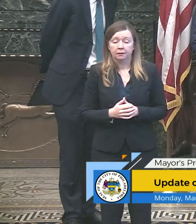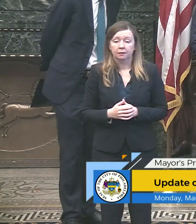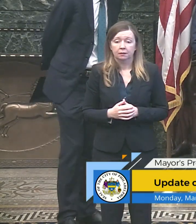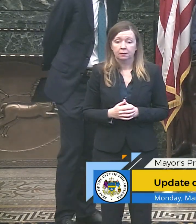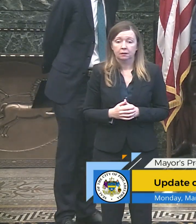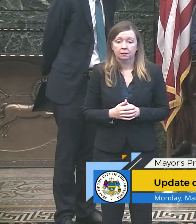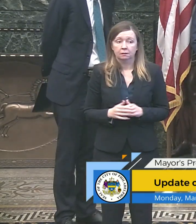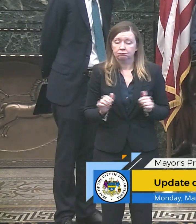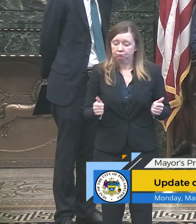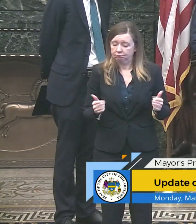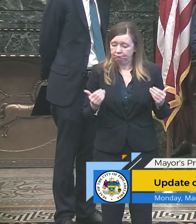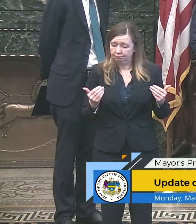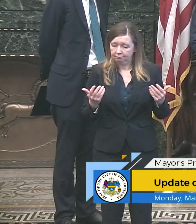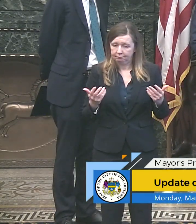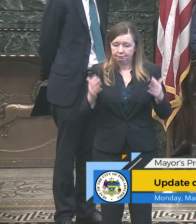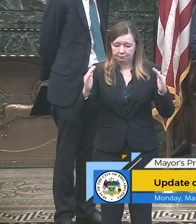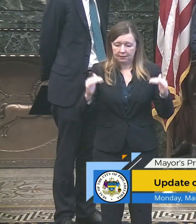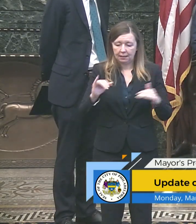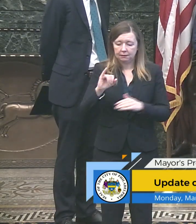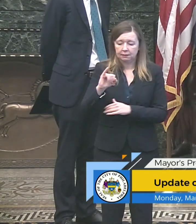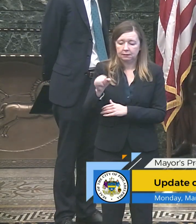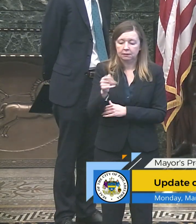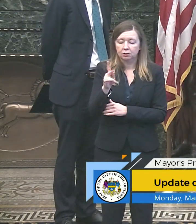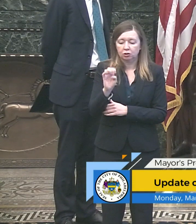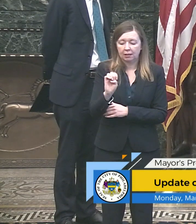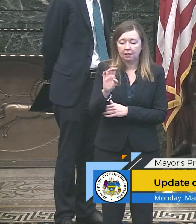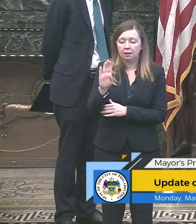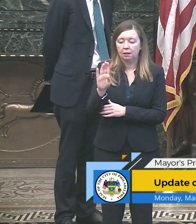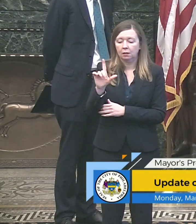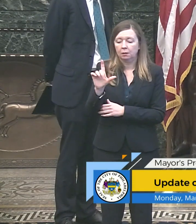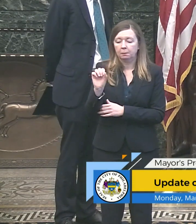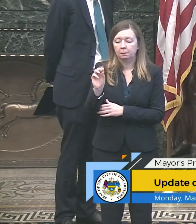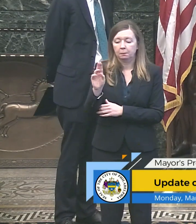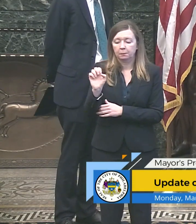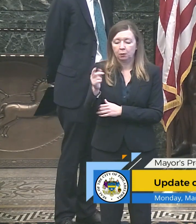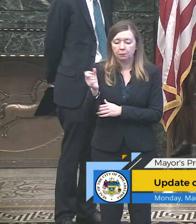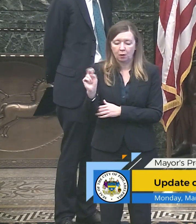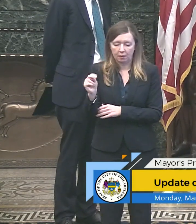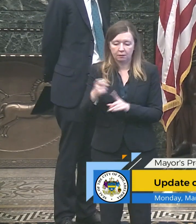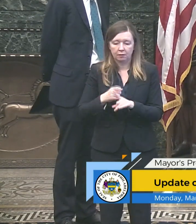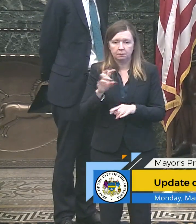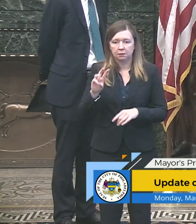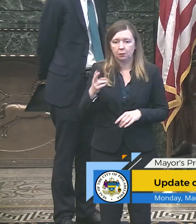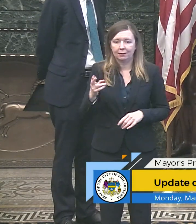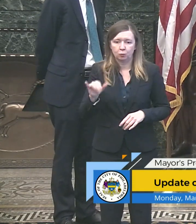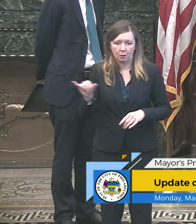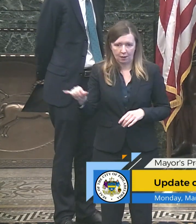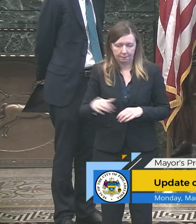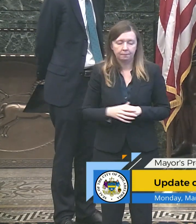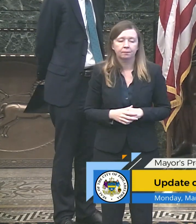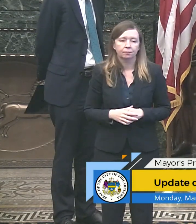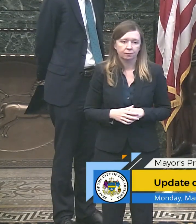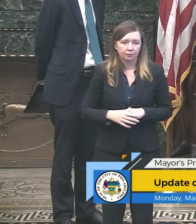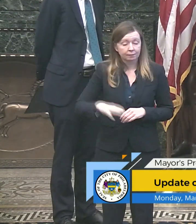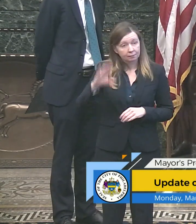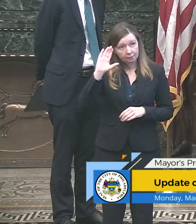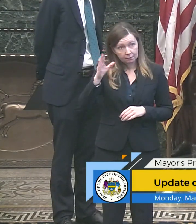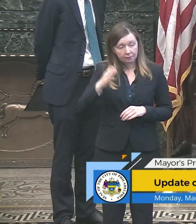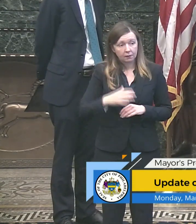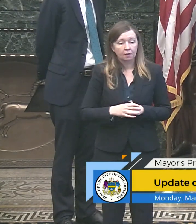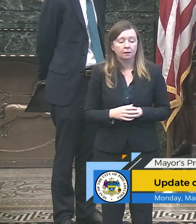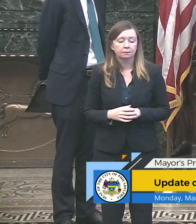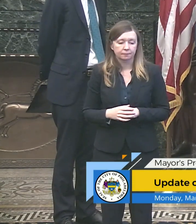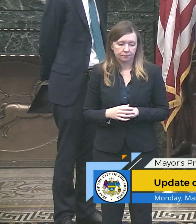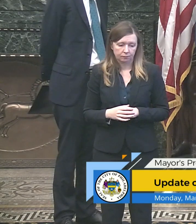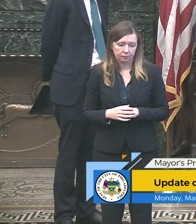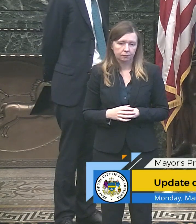I guess he's good. All right, next up is Jake Bloomgard of WHYY. Hi, all. So we